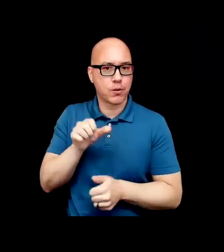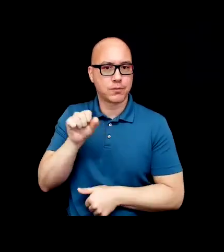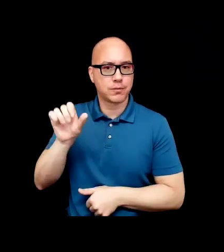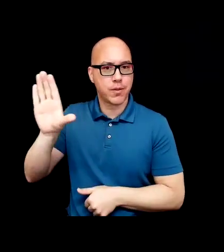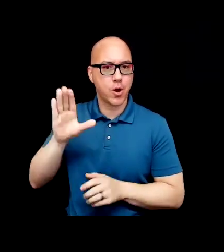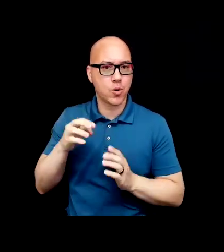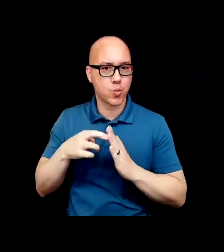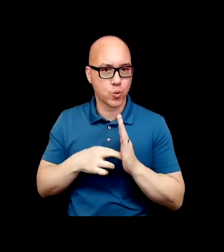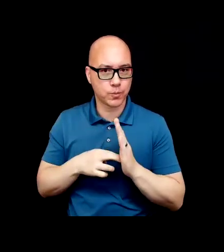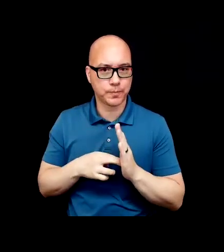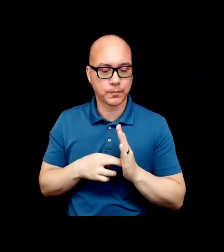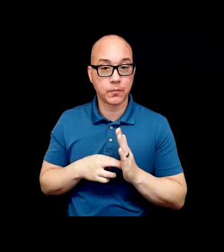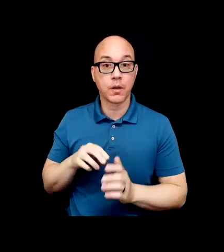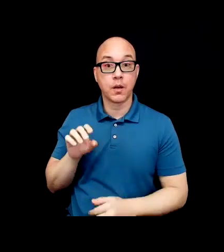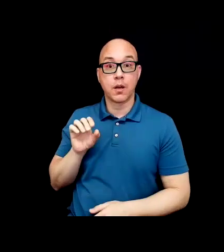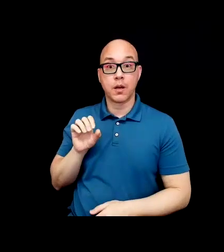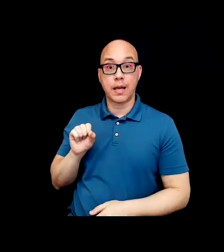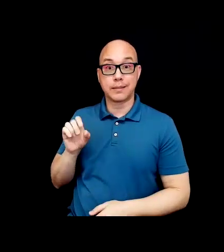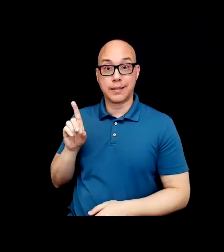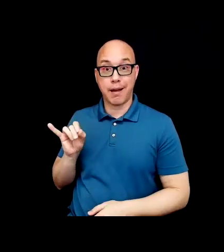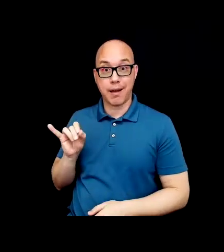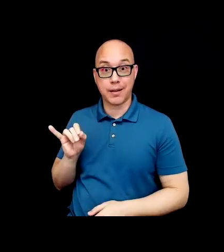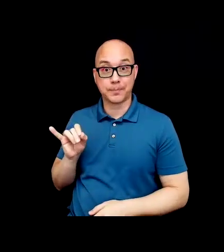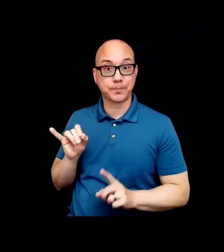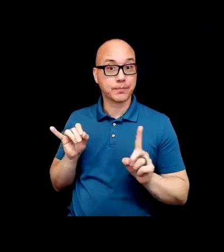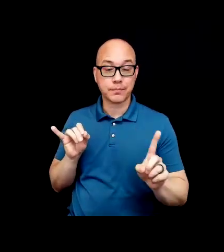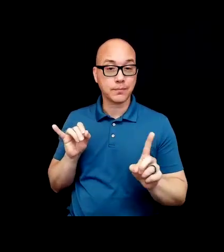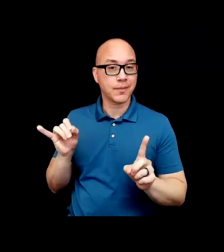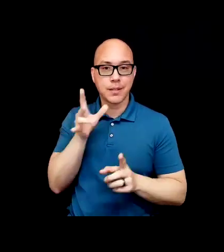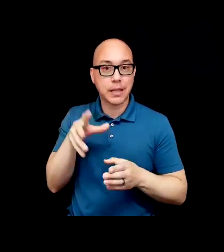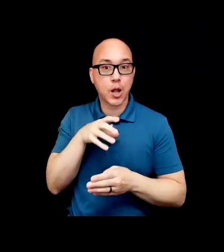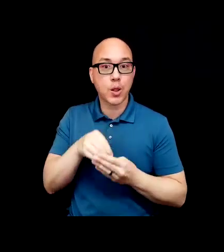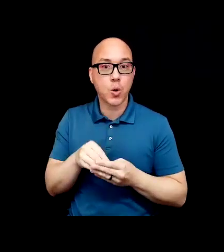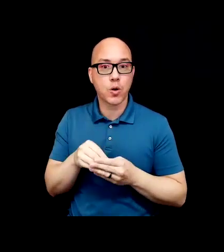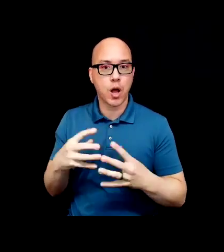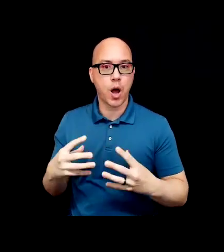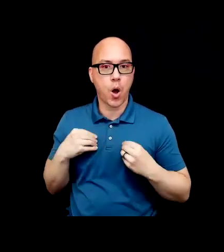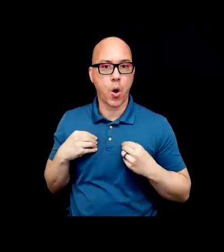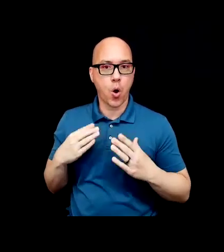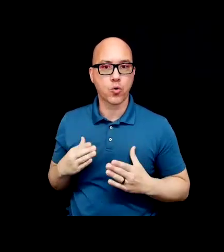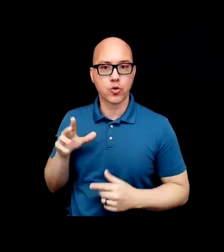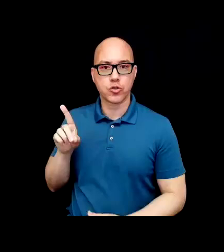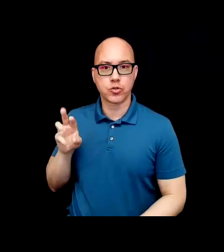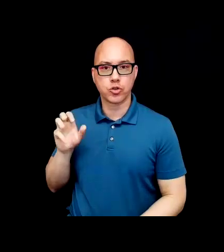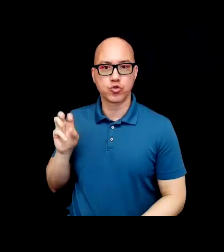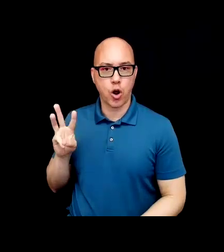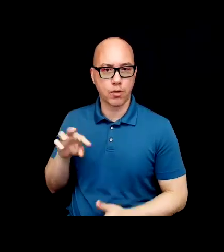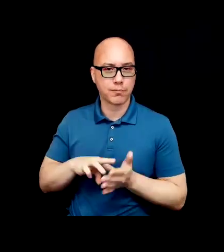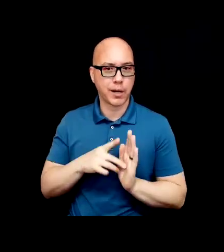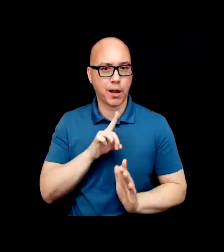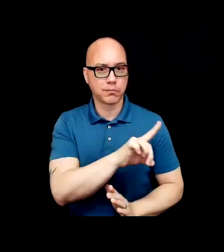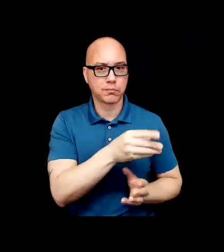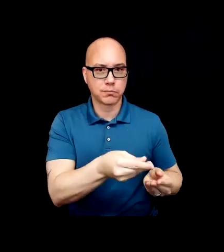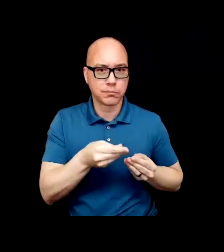With SSDI, Social Security doesn't count owner's draw as earnings. They count net earnings